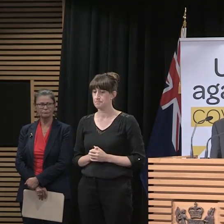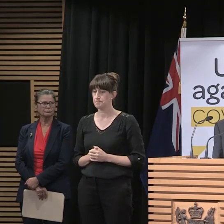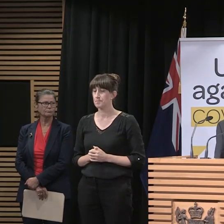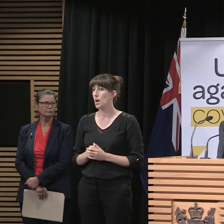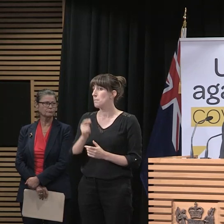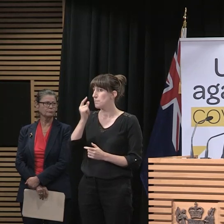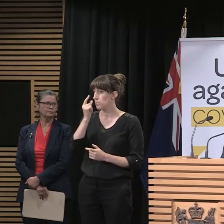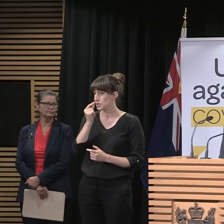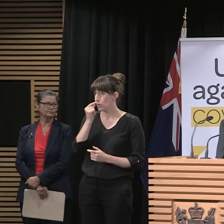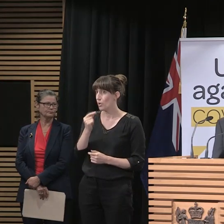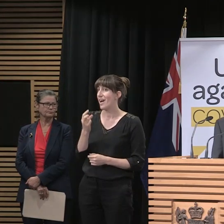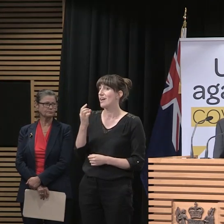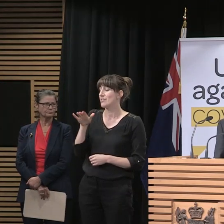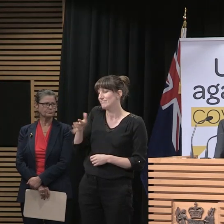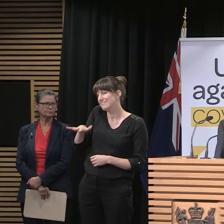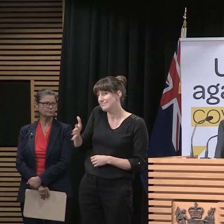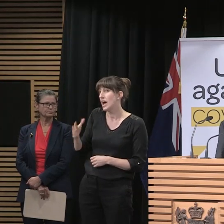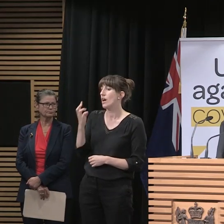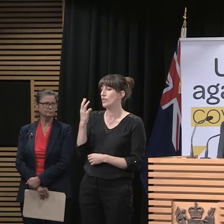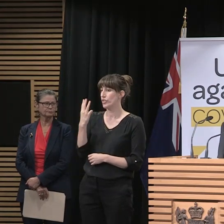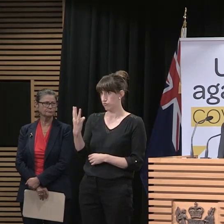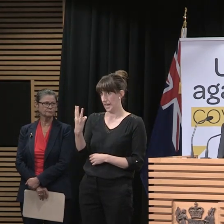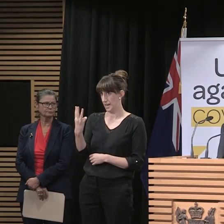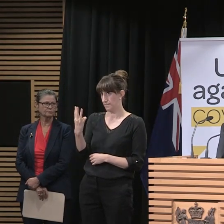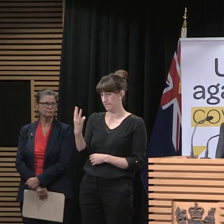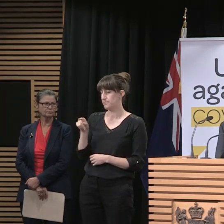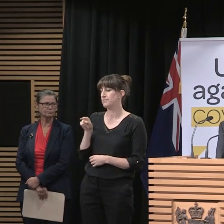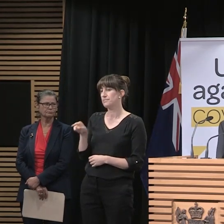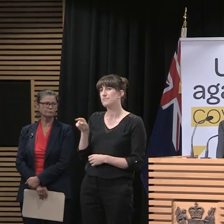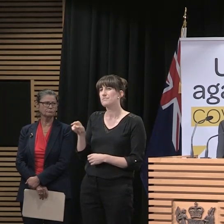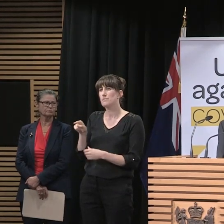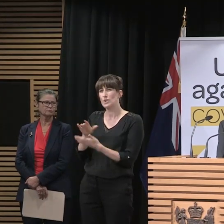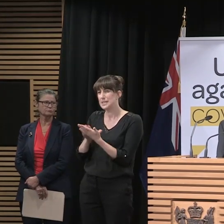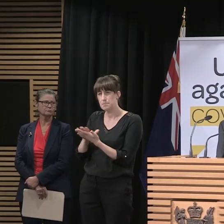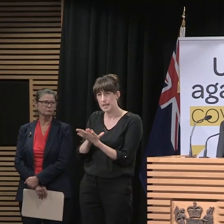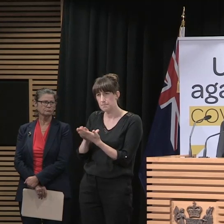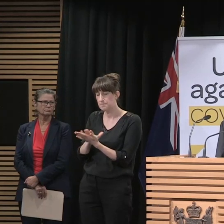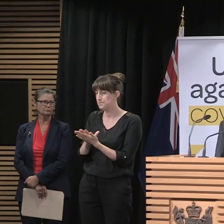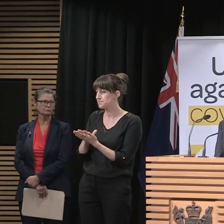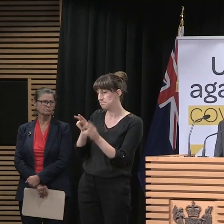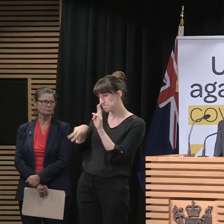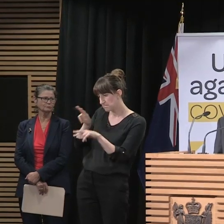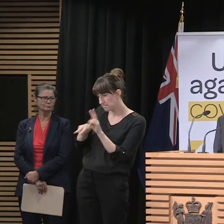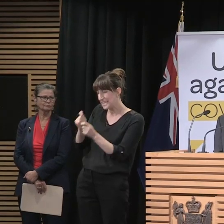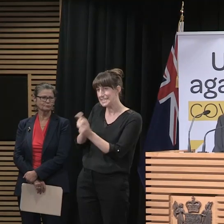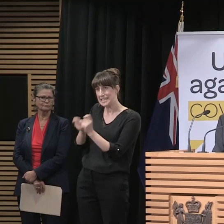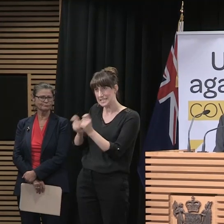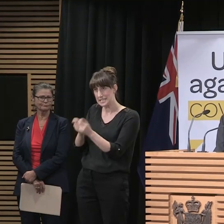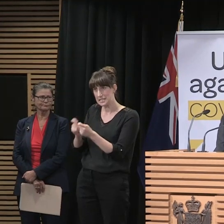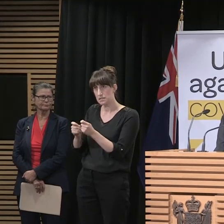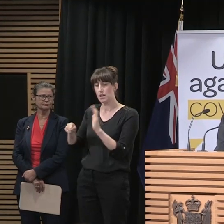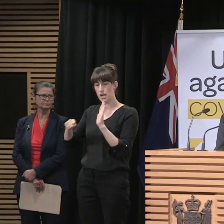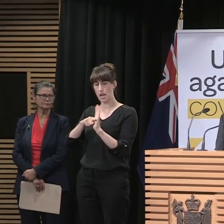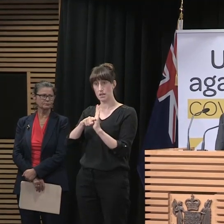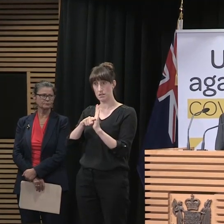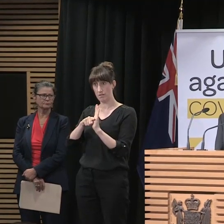probable cases. In these cases, this is a person who has returned a negative laboratory test result, but